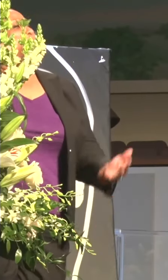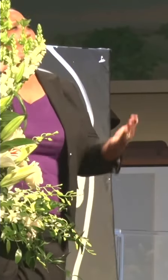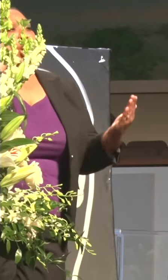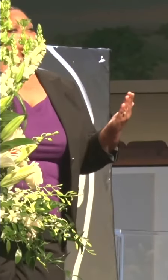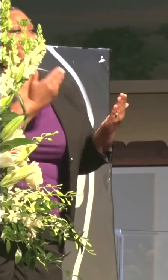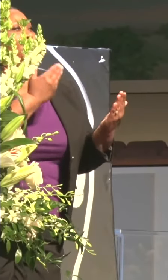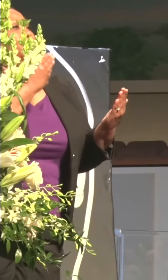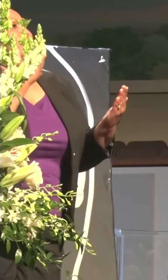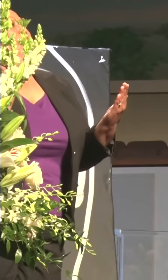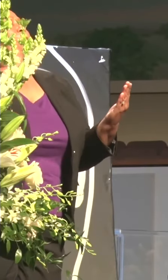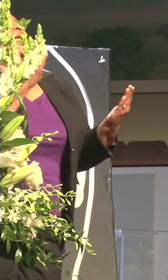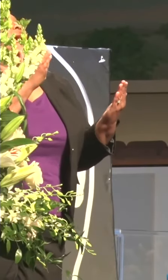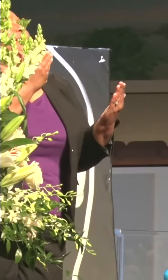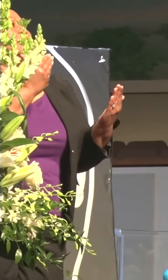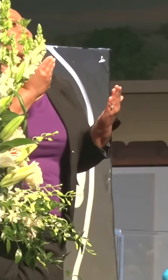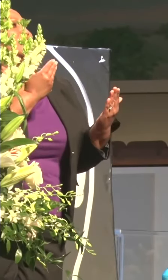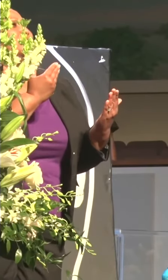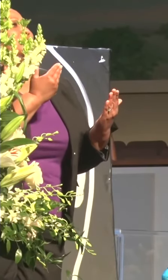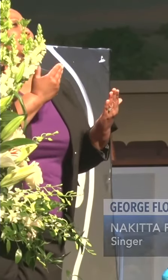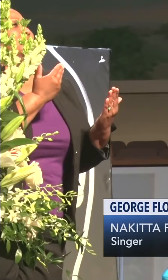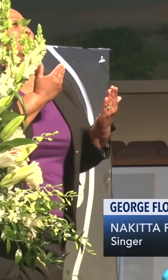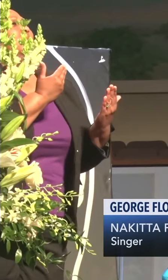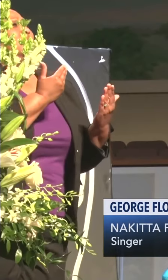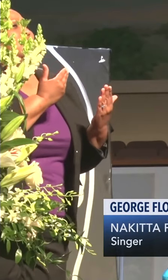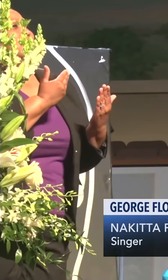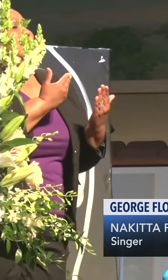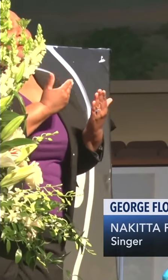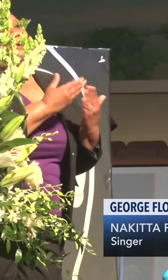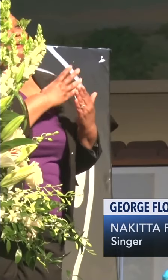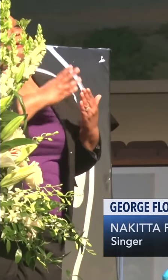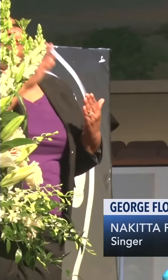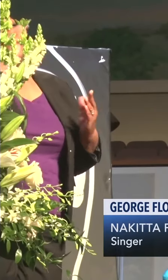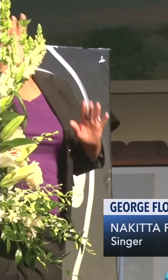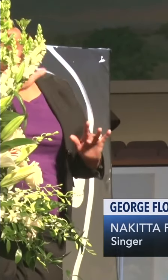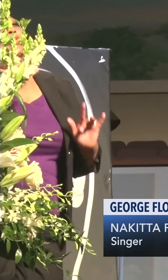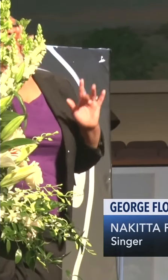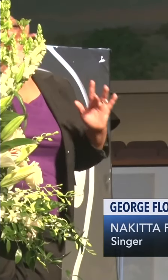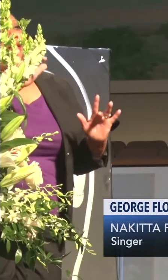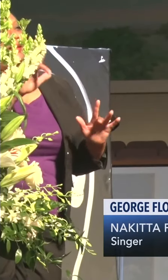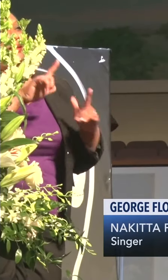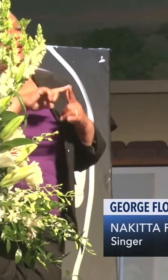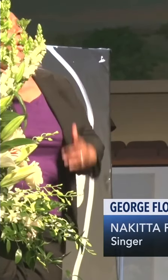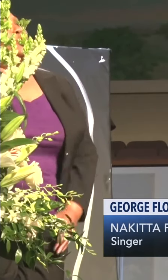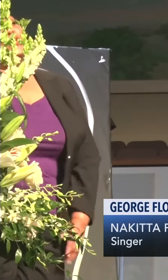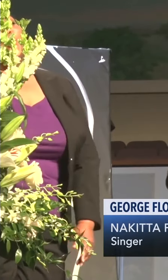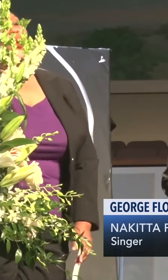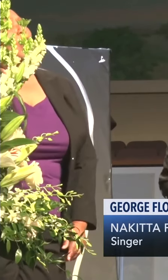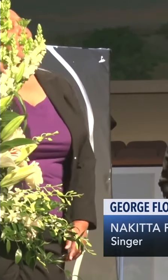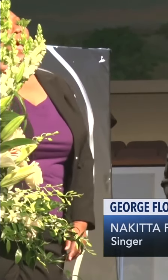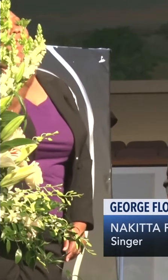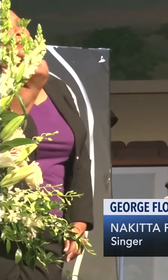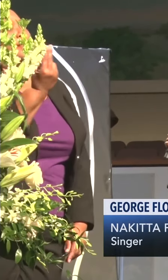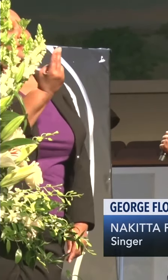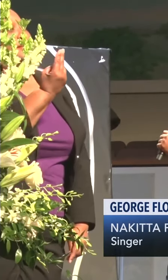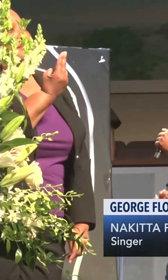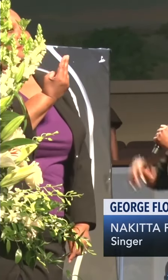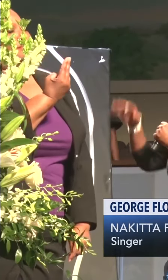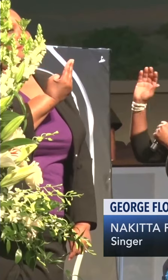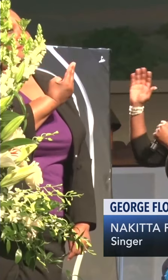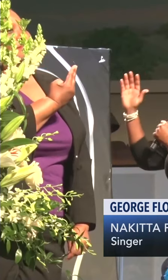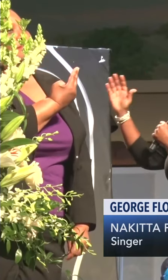your goodness, for your goodness and your mercy. It's for